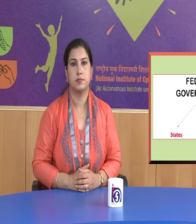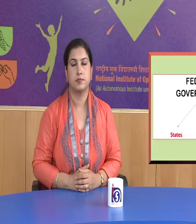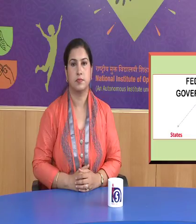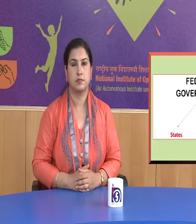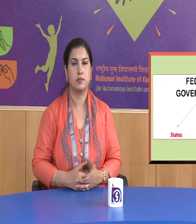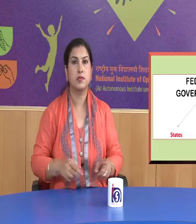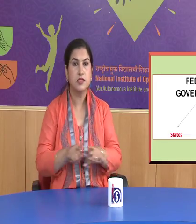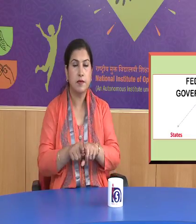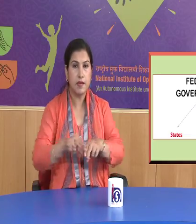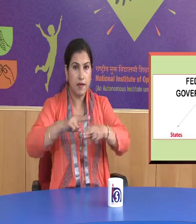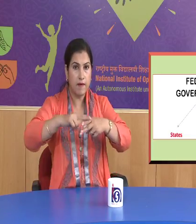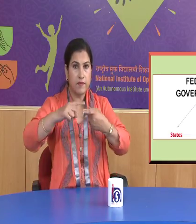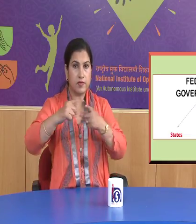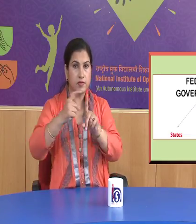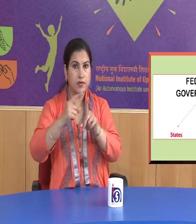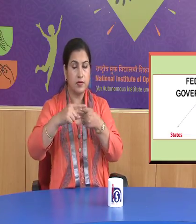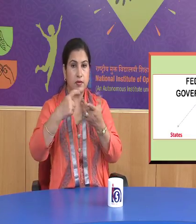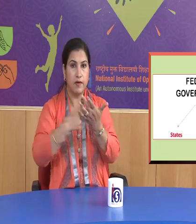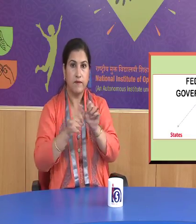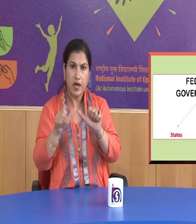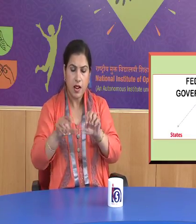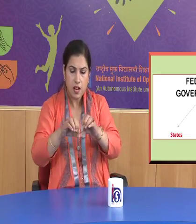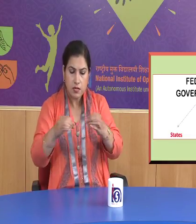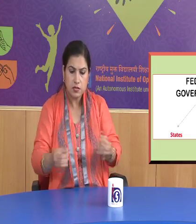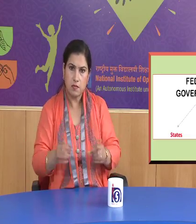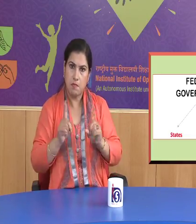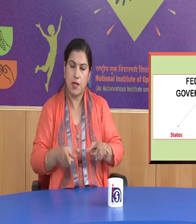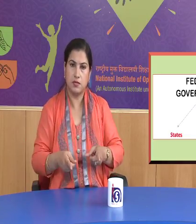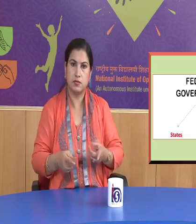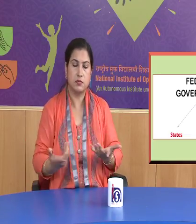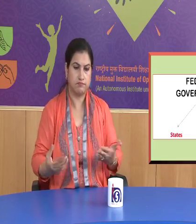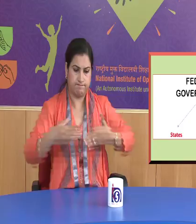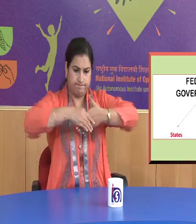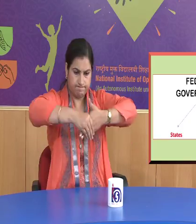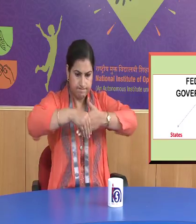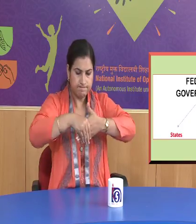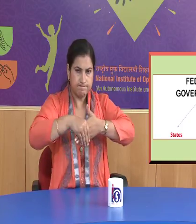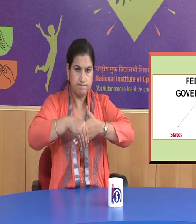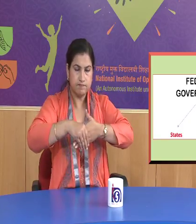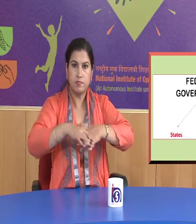Federal system has to be adopted to stop centralization of power.